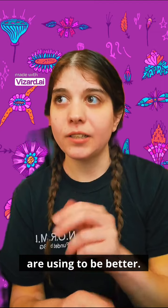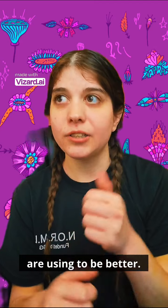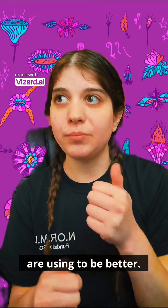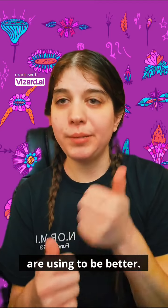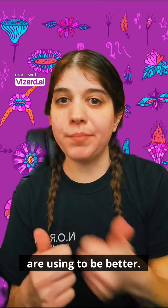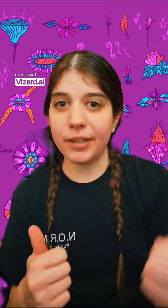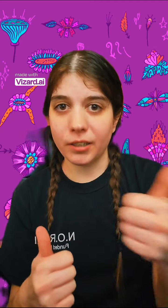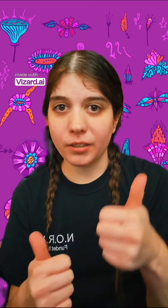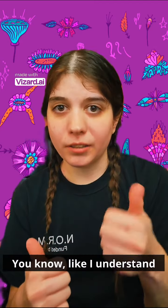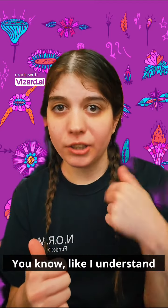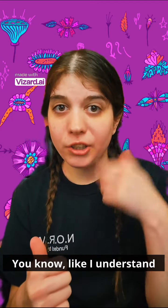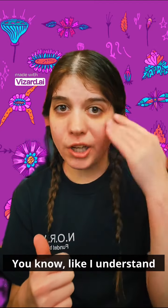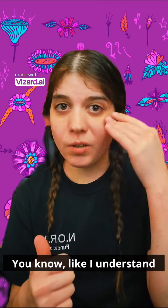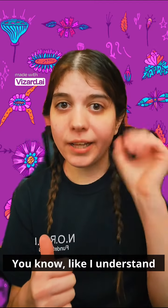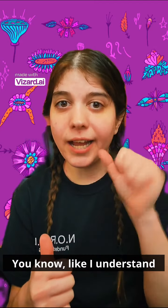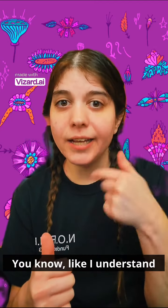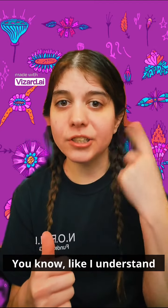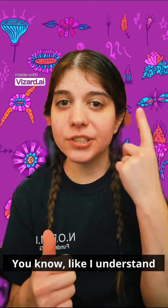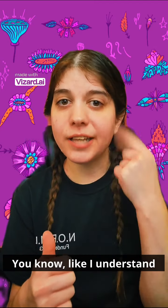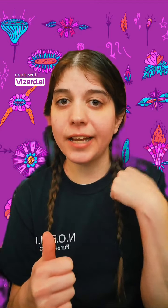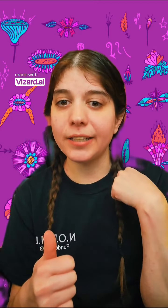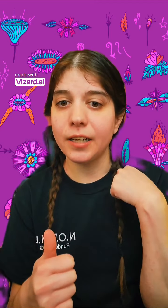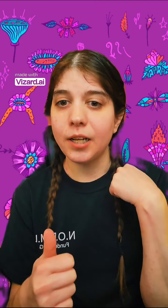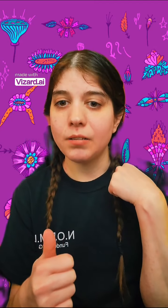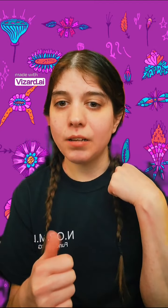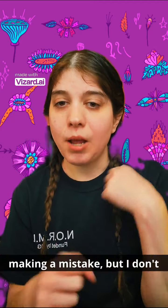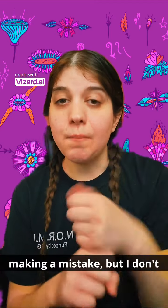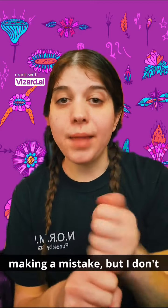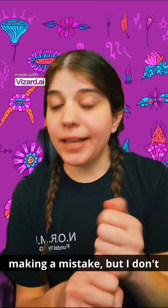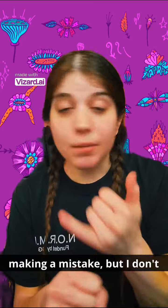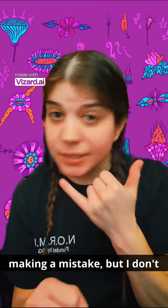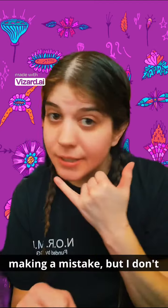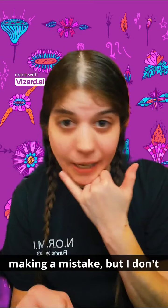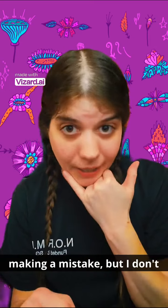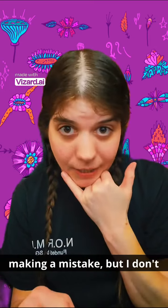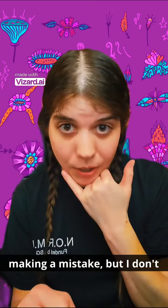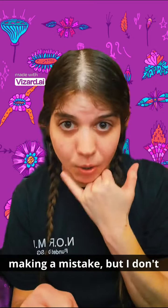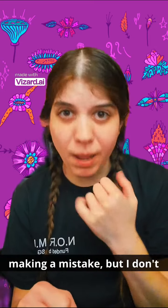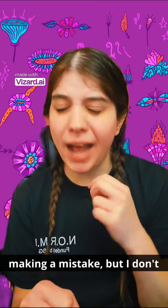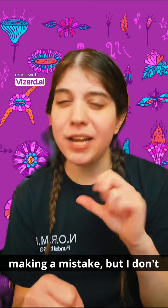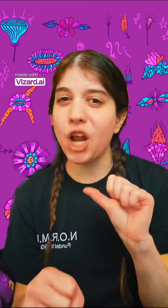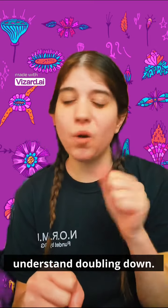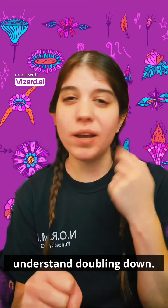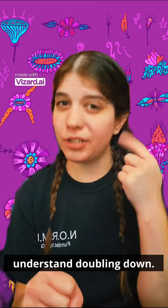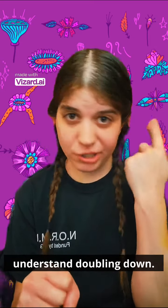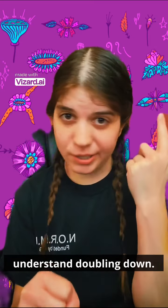be better. Like, I understand making a mistake, but I don't